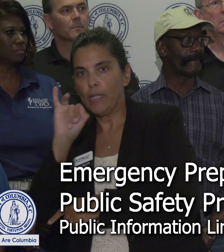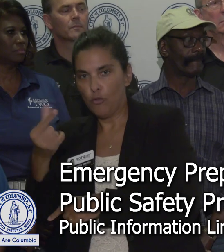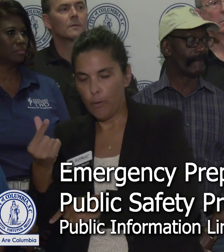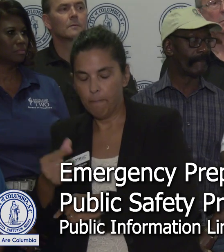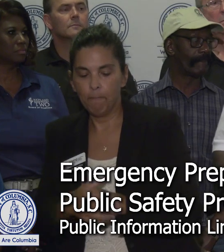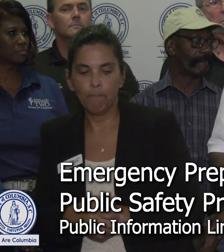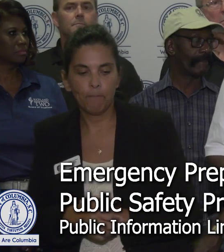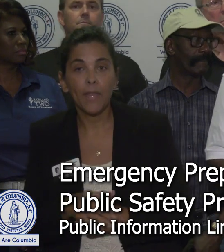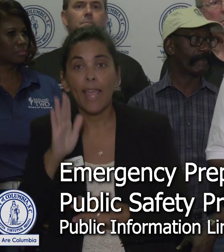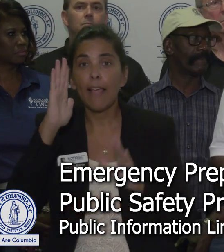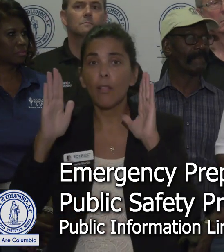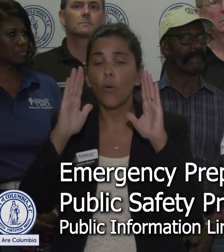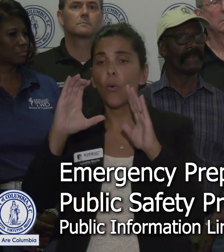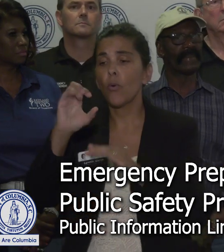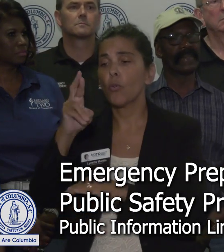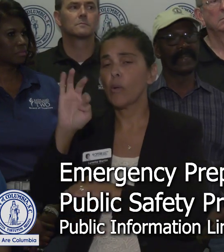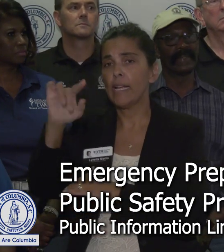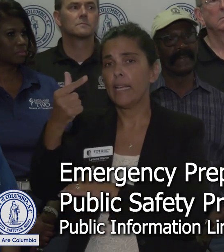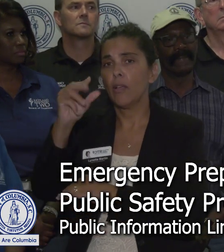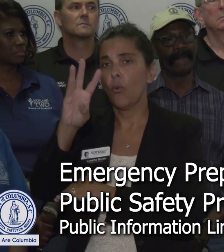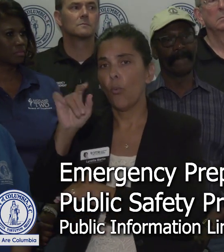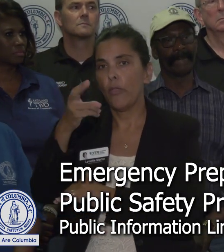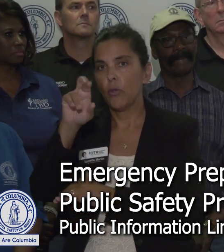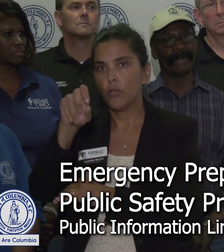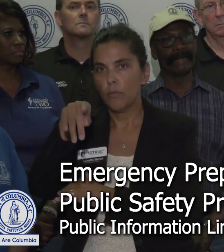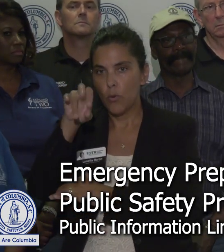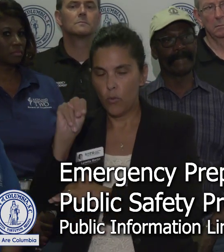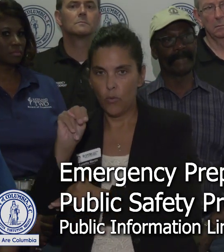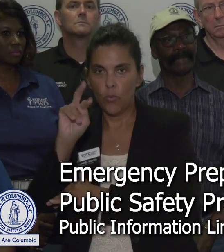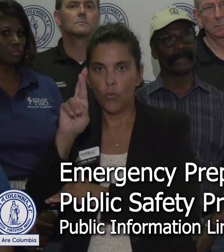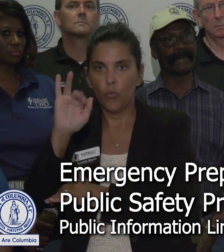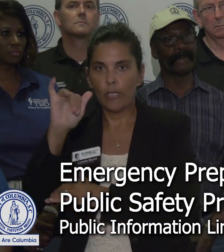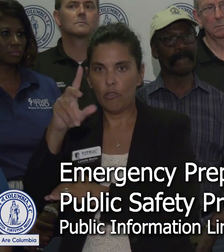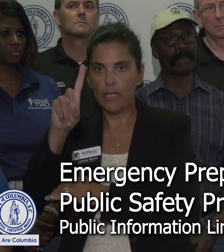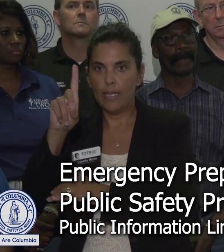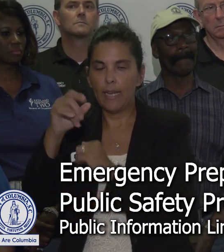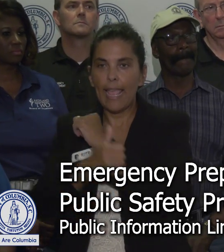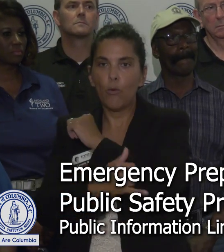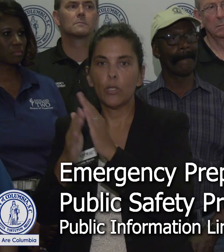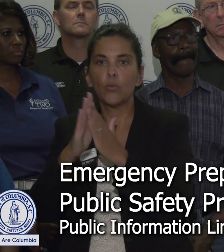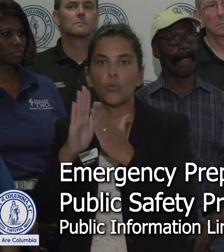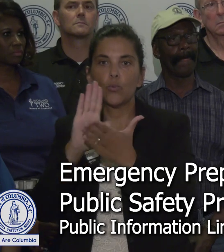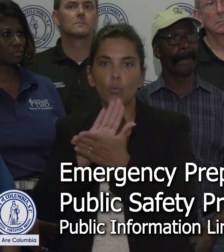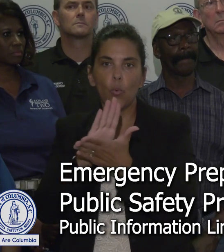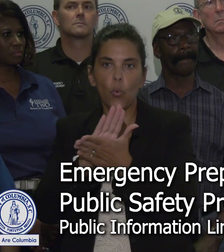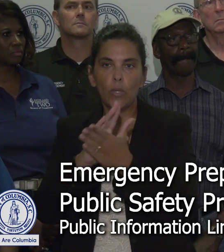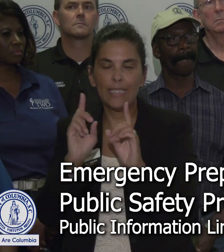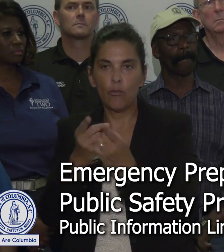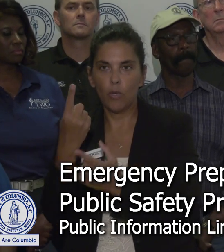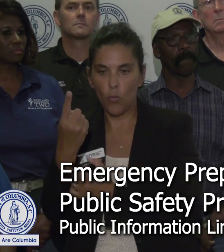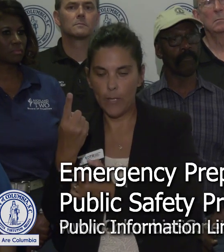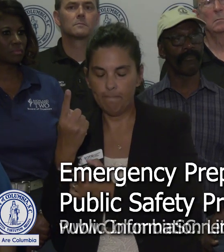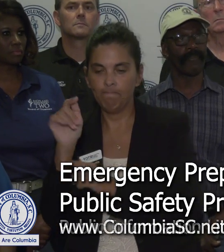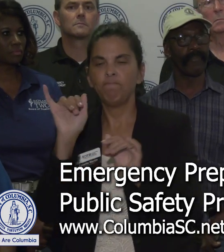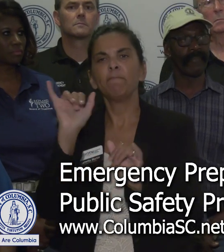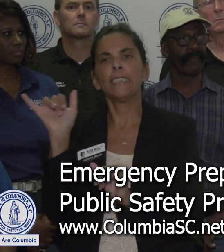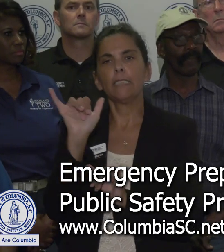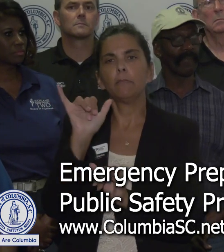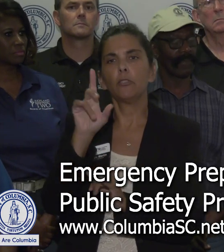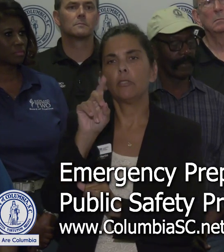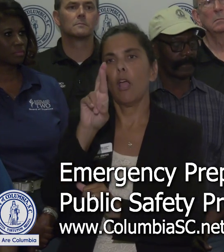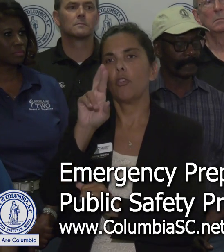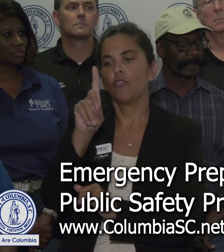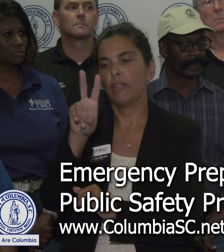Good afternoon. I'm Craig Witherspoon, Superintendent, Richland County School District 1. And similar to what Dr. Davis had said, we have